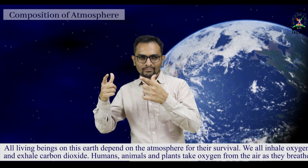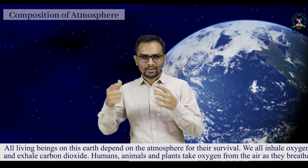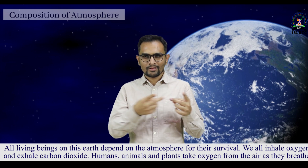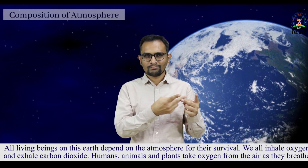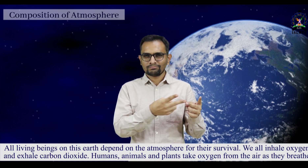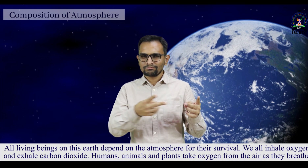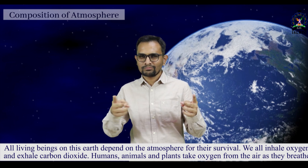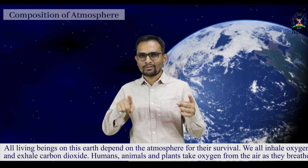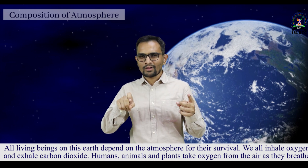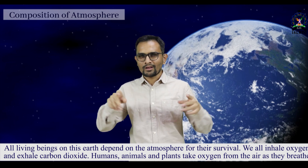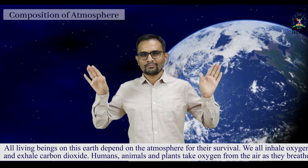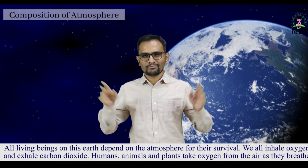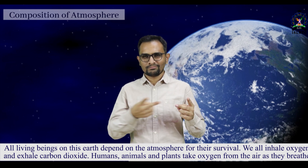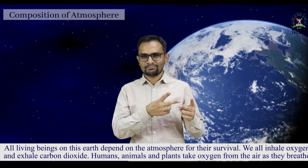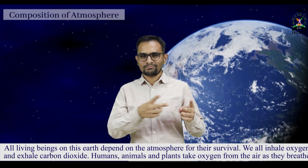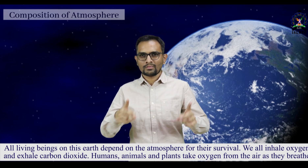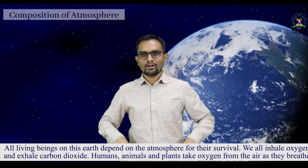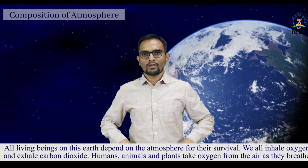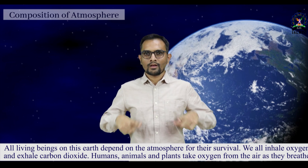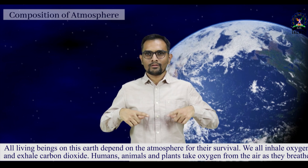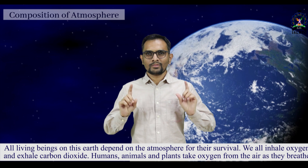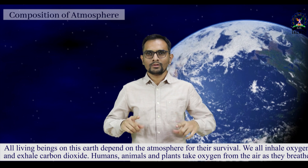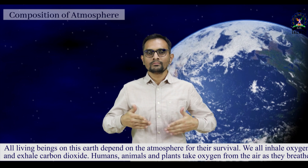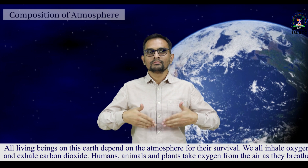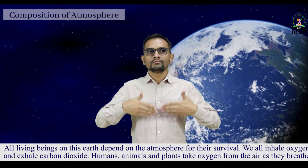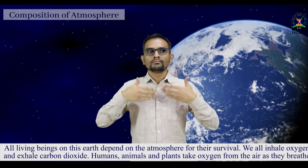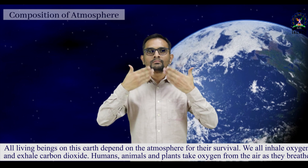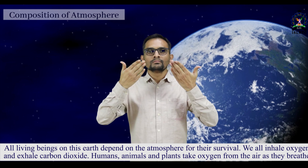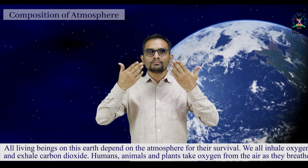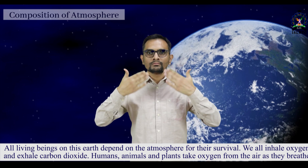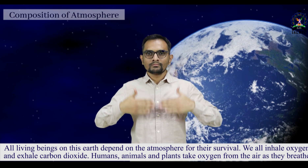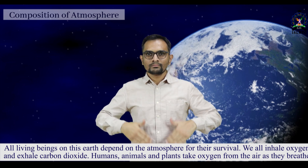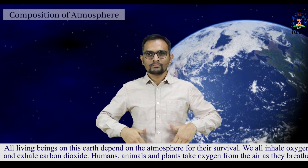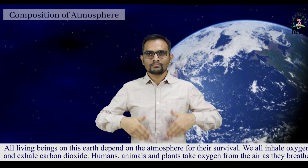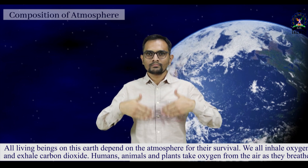take oxygen from the air as they breathe.